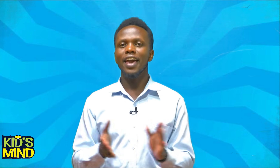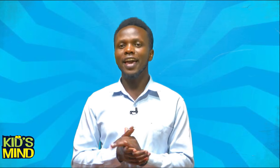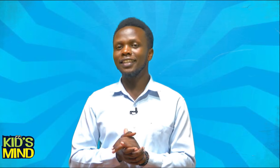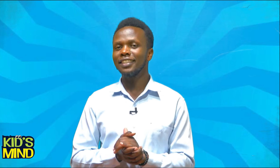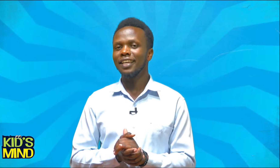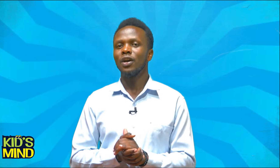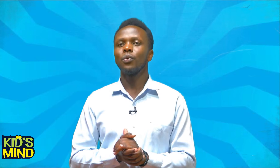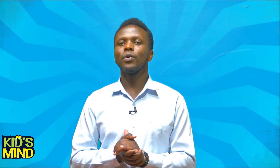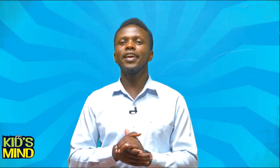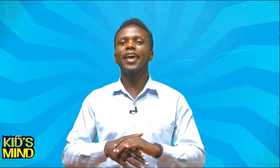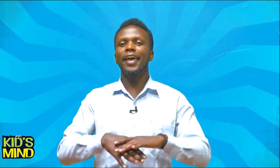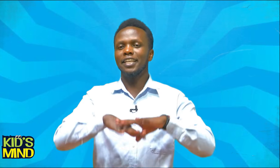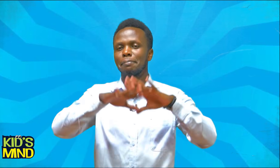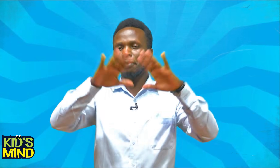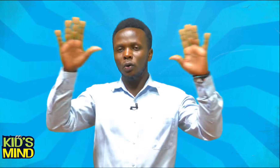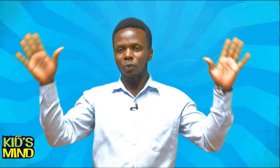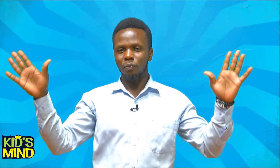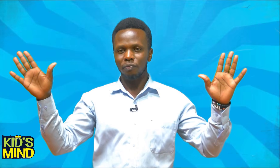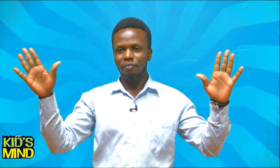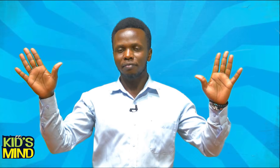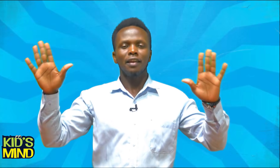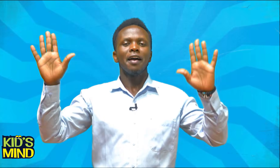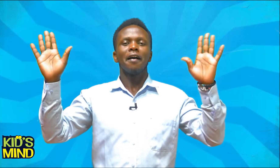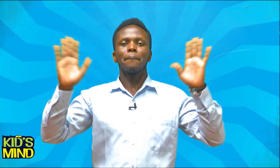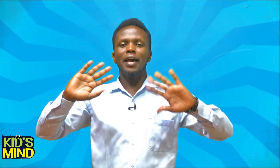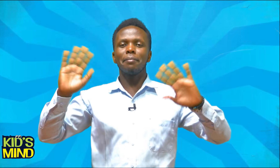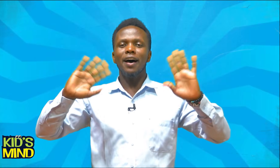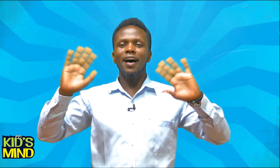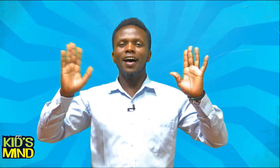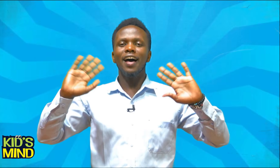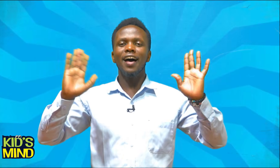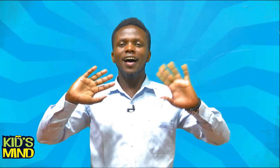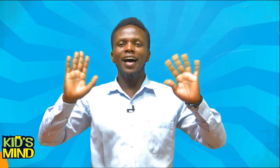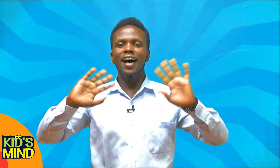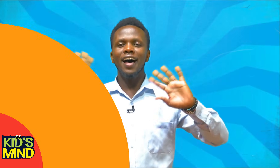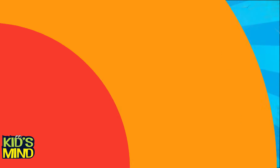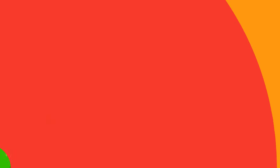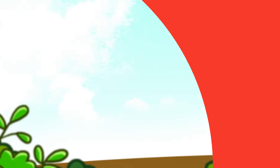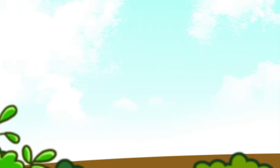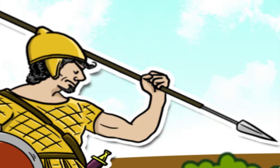and we explore. Bye-bye.